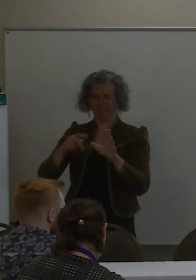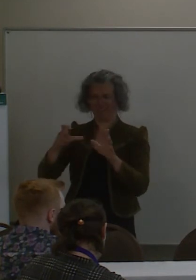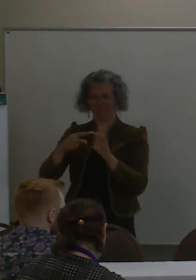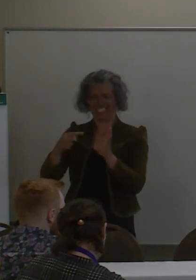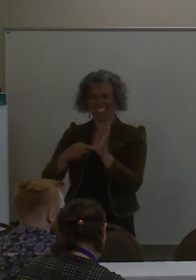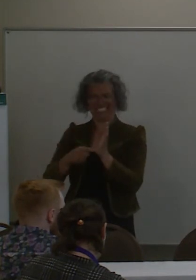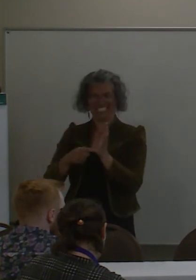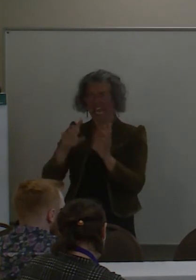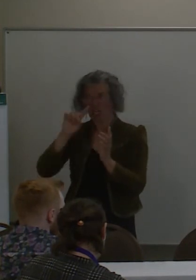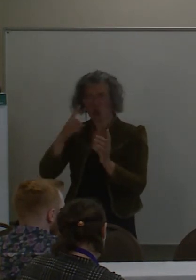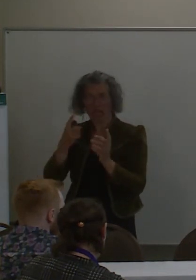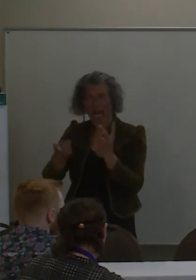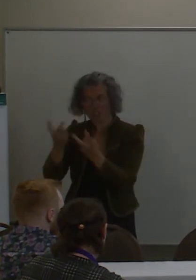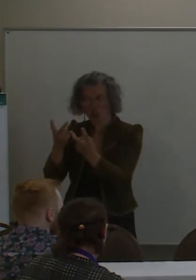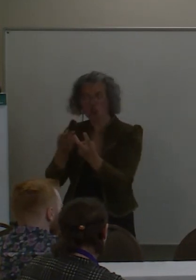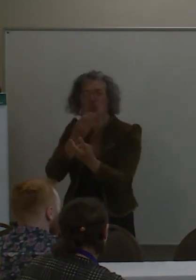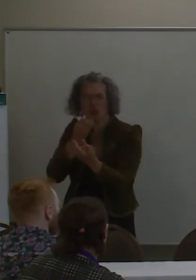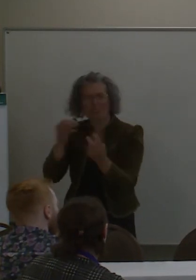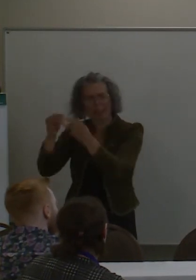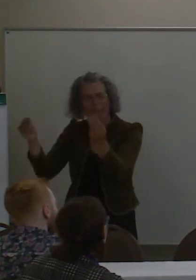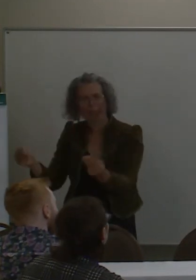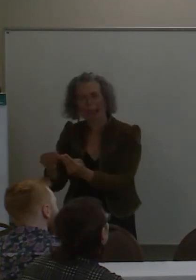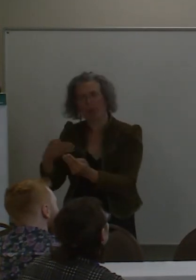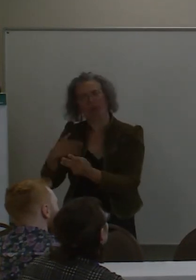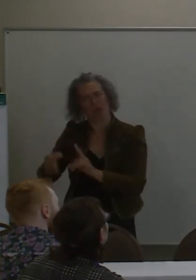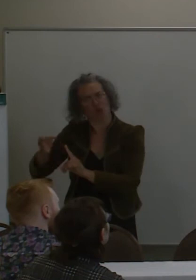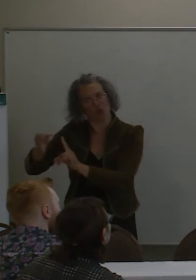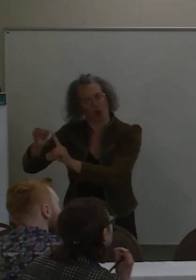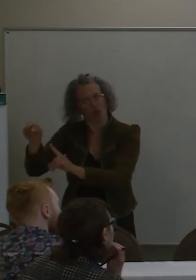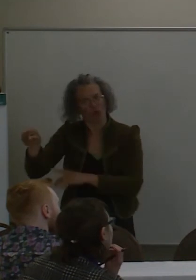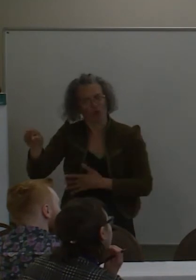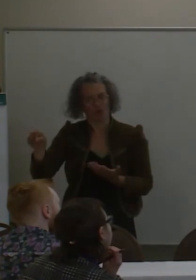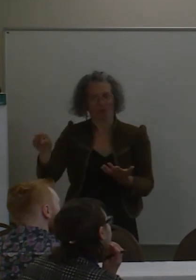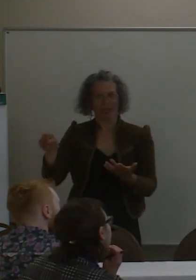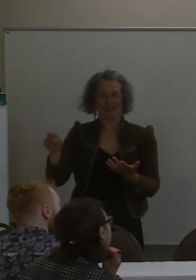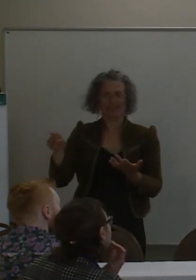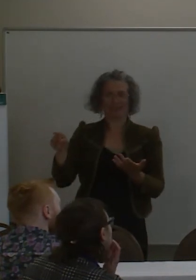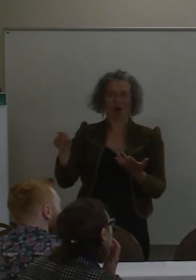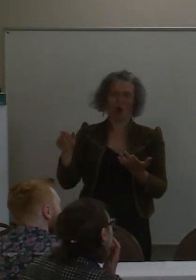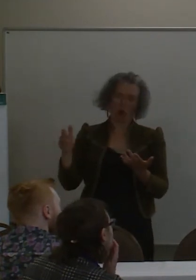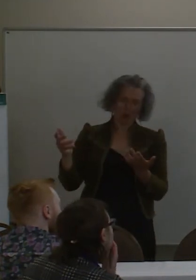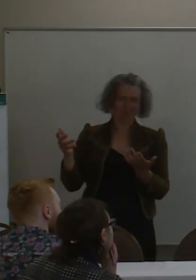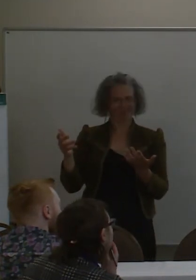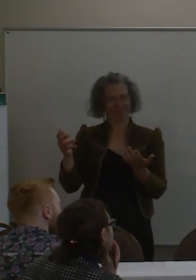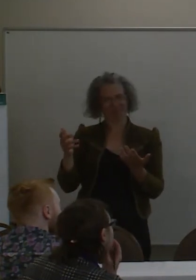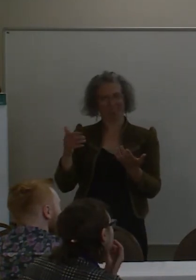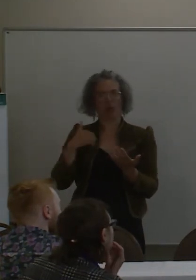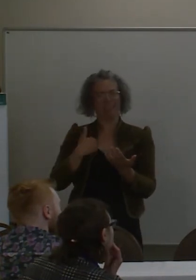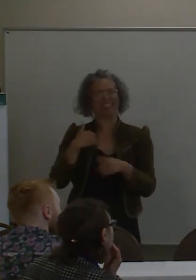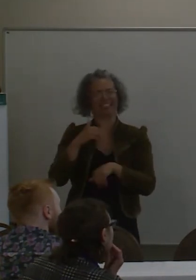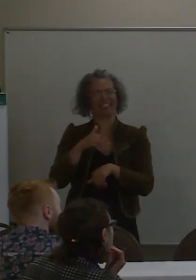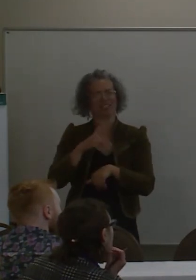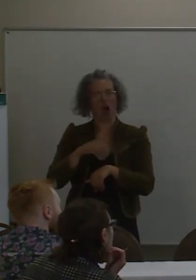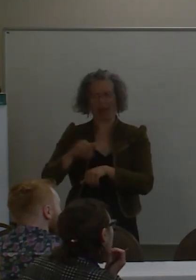It's a little bit of a problem. So we're looking at that, but it's also the time to just step back and look at